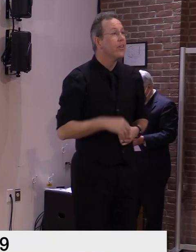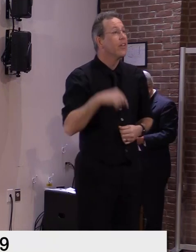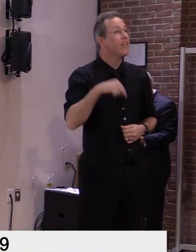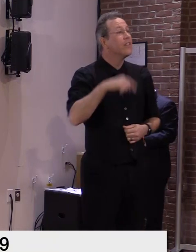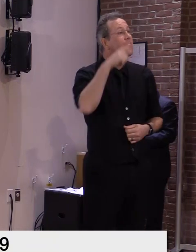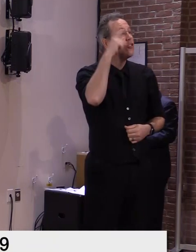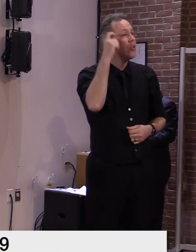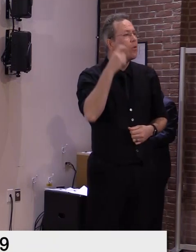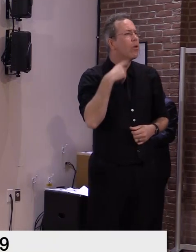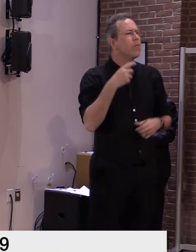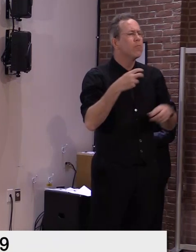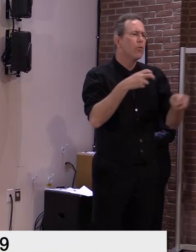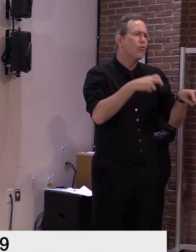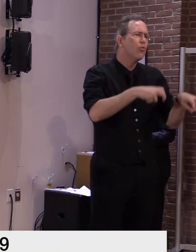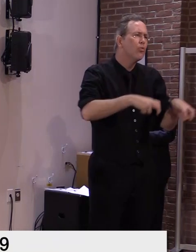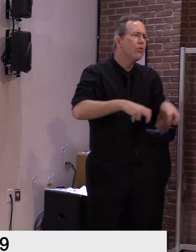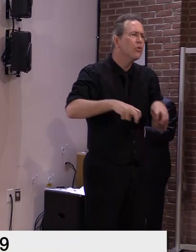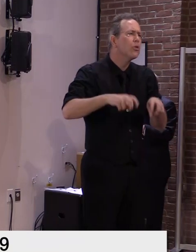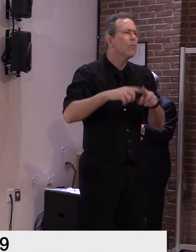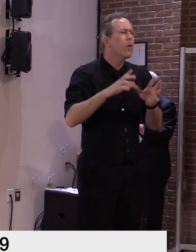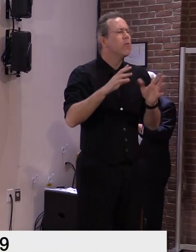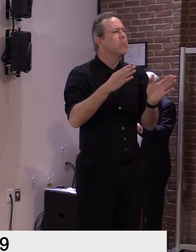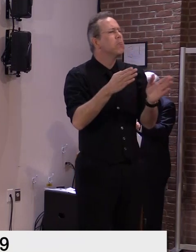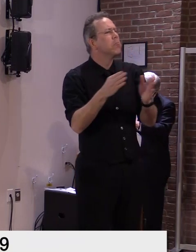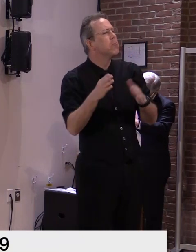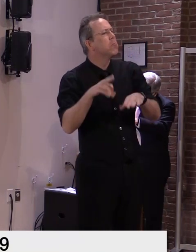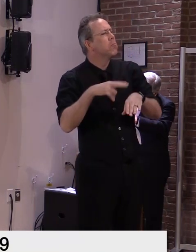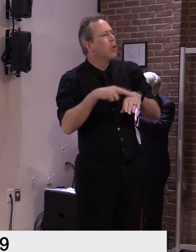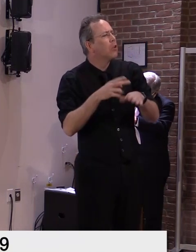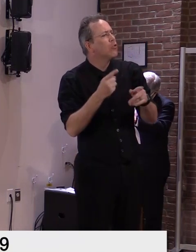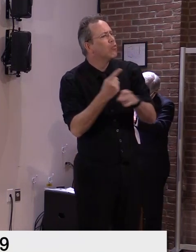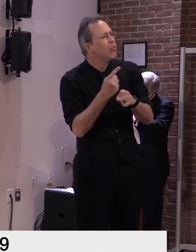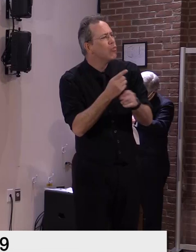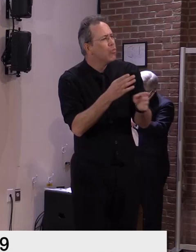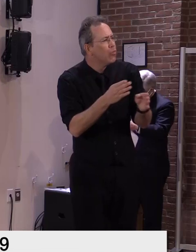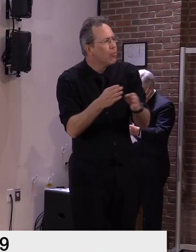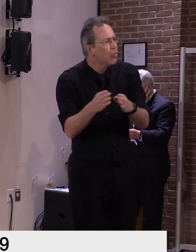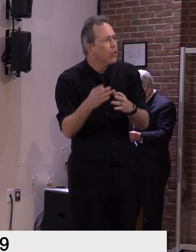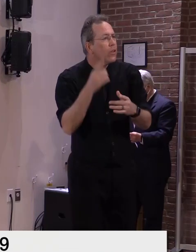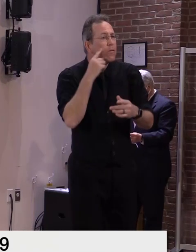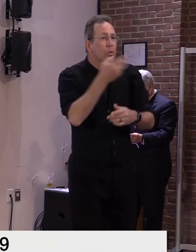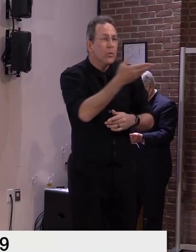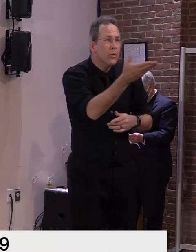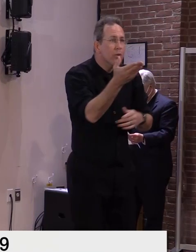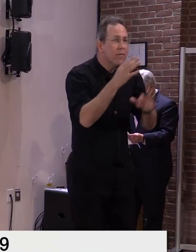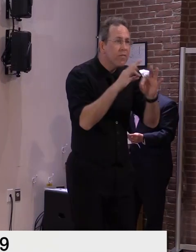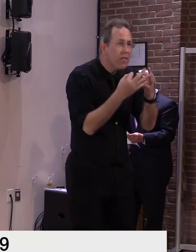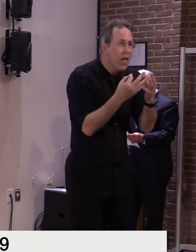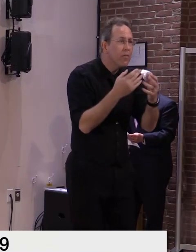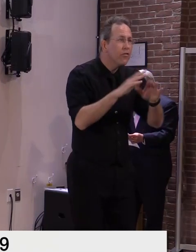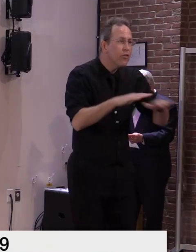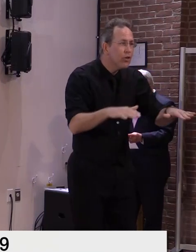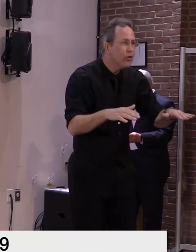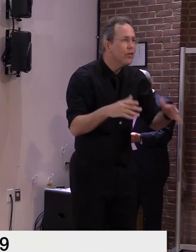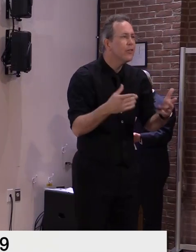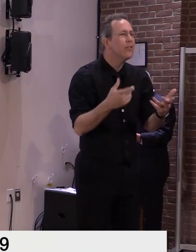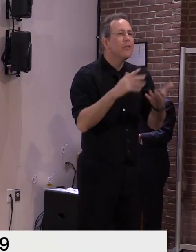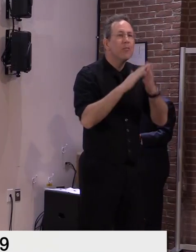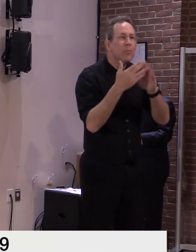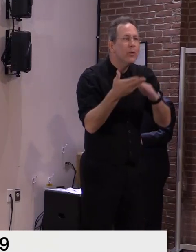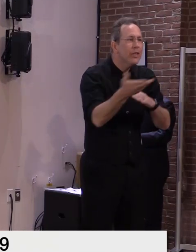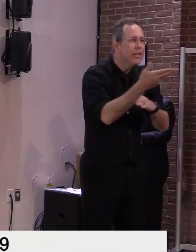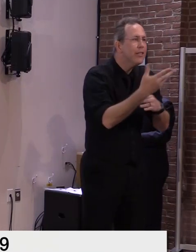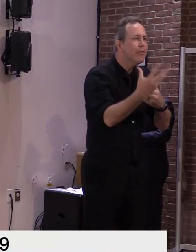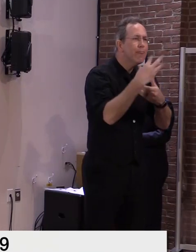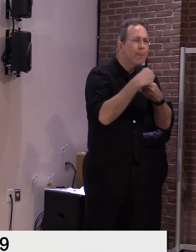great opportunity for our youth, but a great opportunity for our communities to be creative as well. Working together,